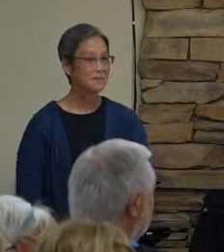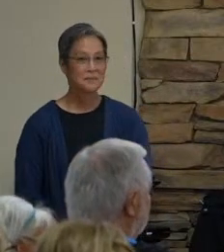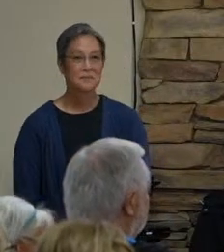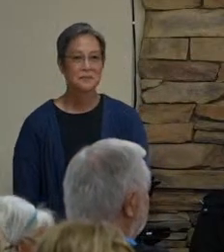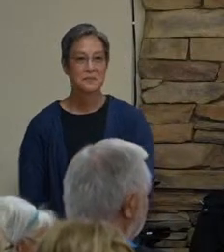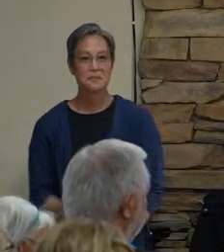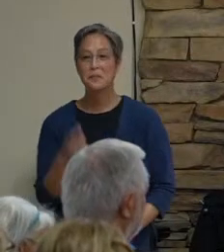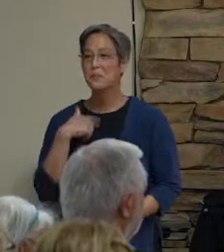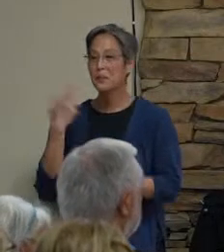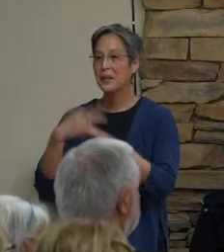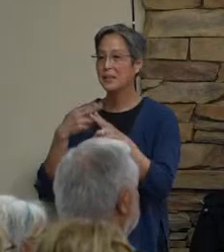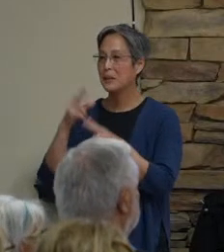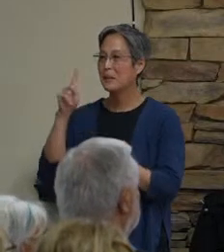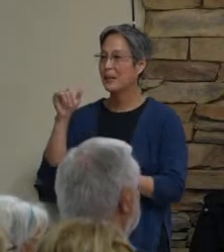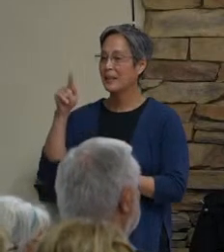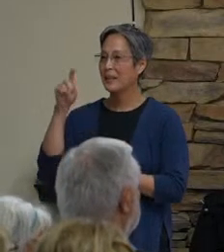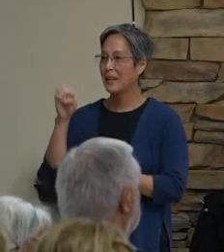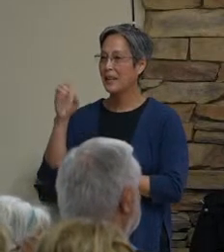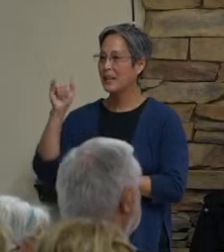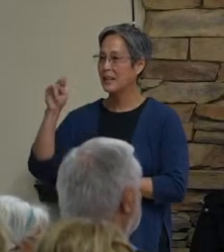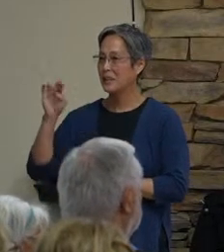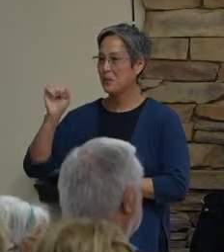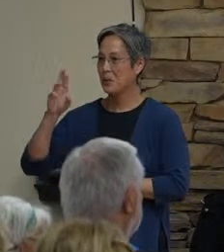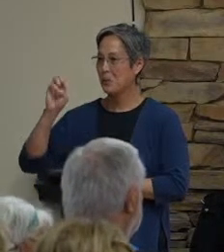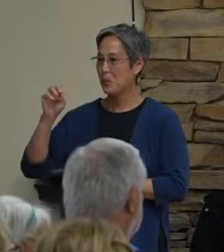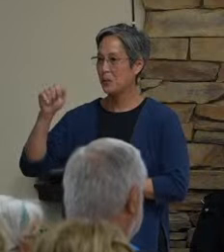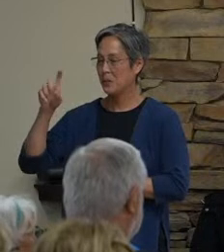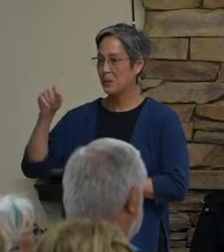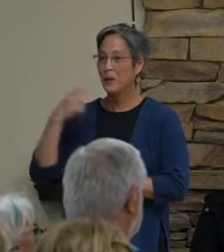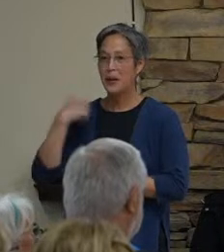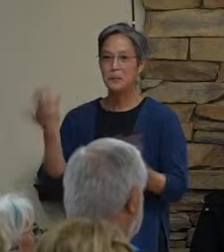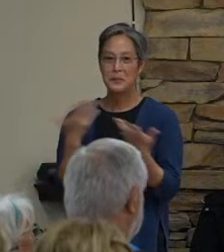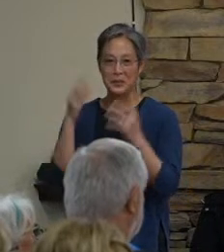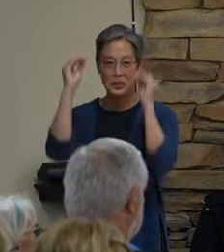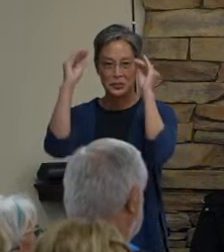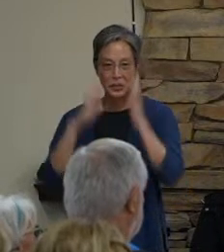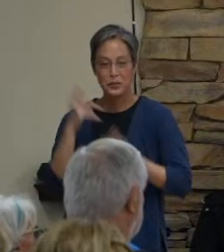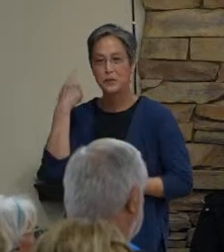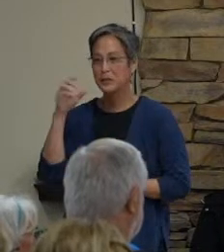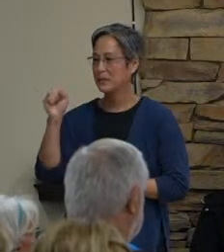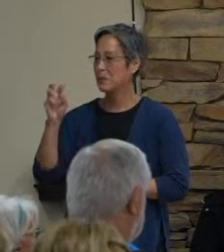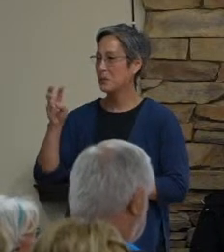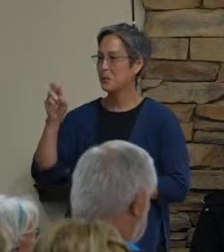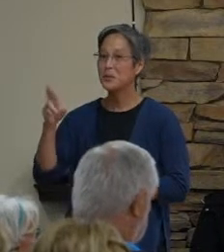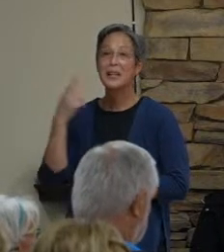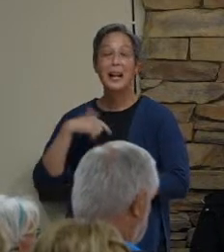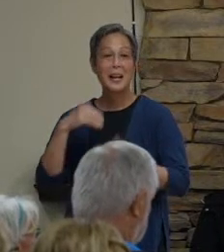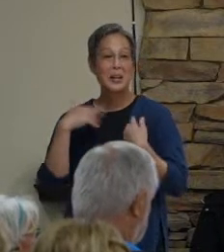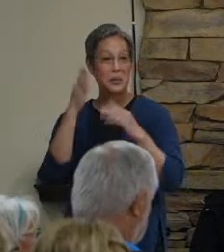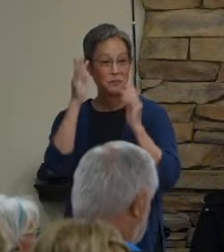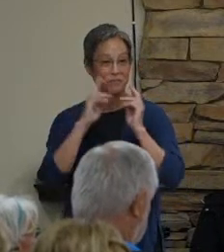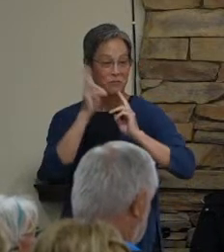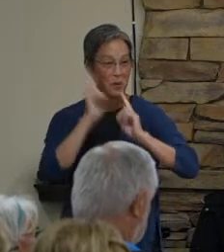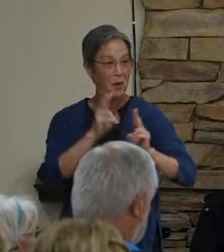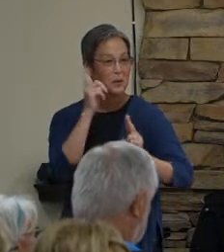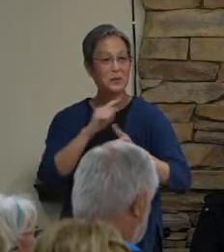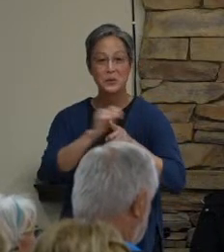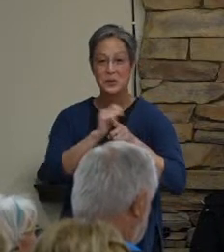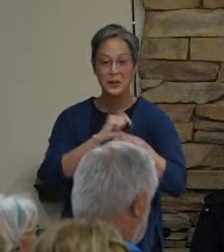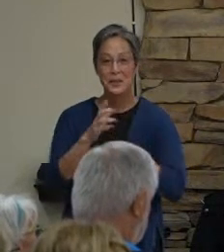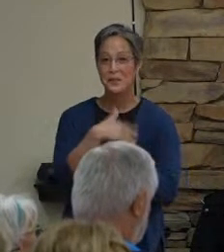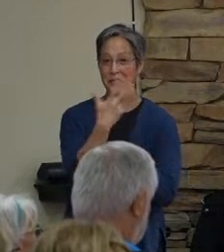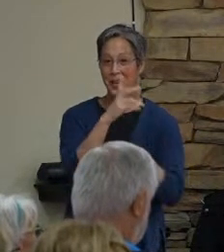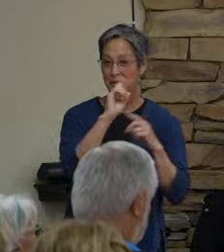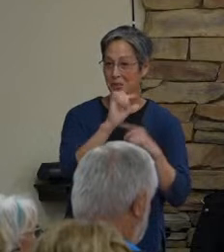I'm Katie Cremona. I'm an instructor here at the Southwest Region, and I've had the privilege of training these 5 dogs and these